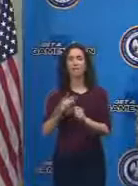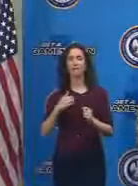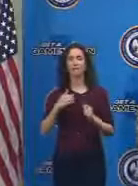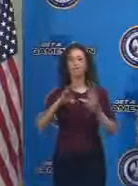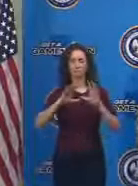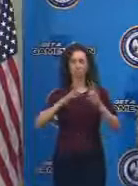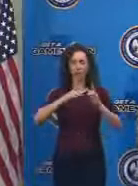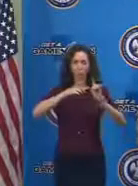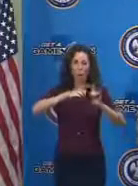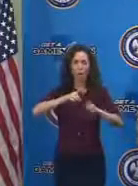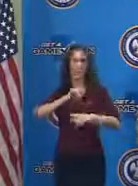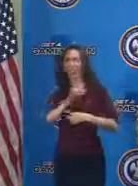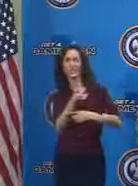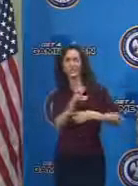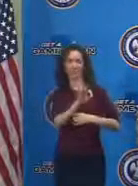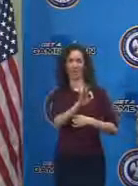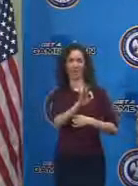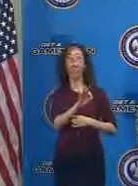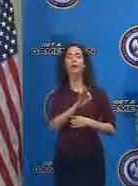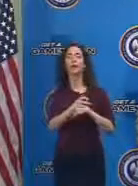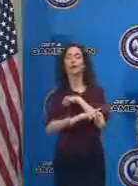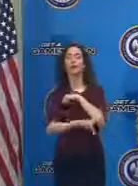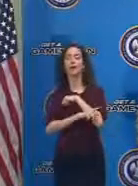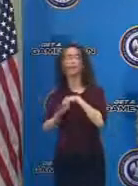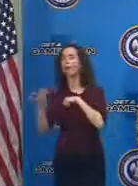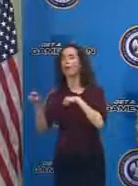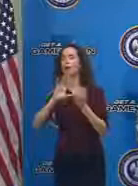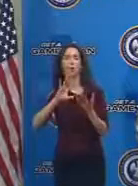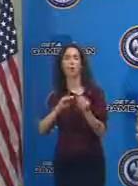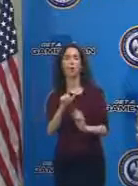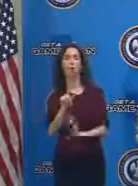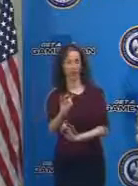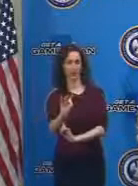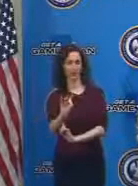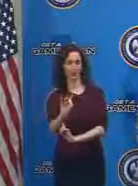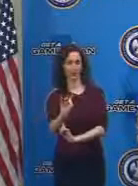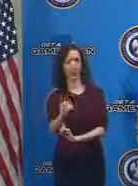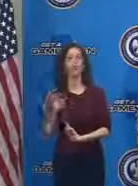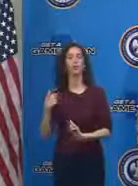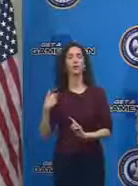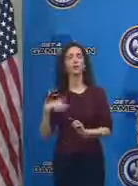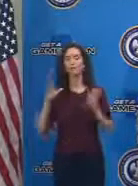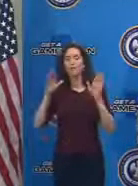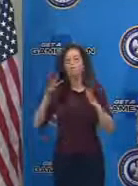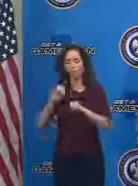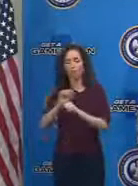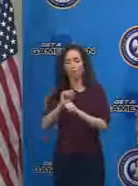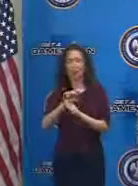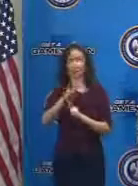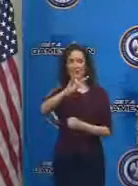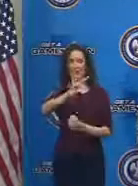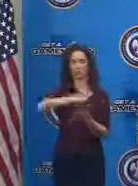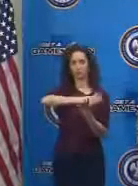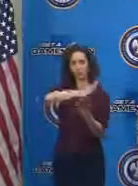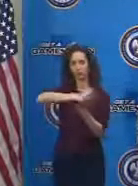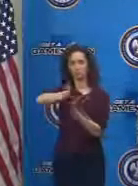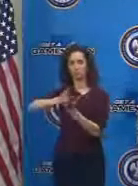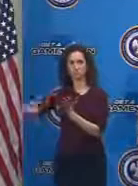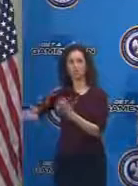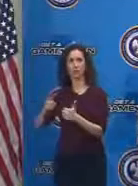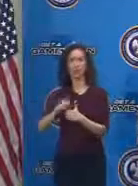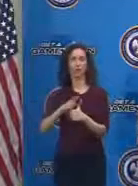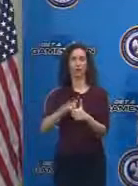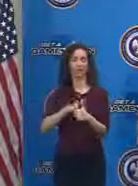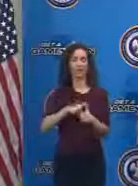they're doing that in 28 different parishes. We're focused on 7 lines of effort. Those lines of effort include